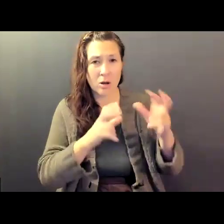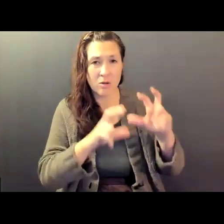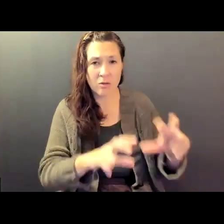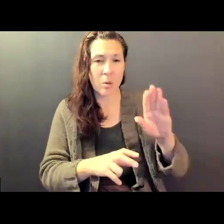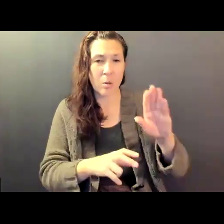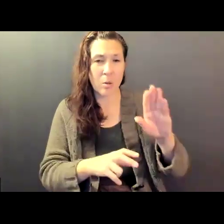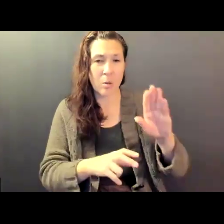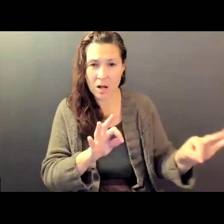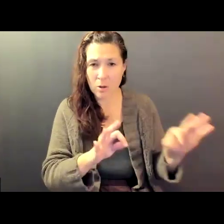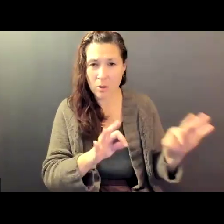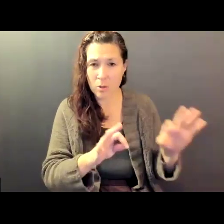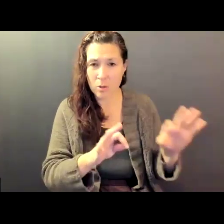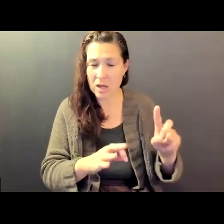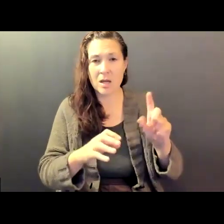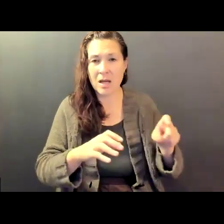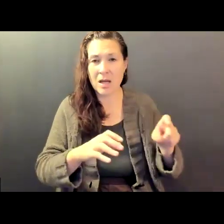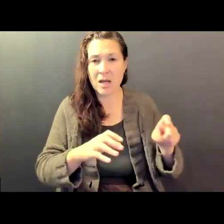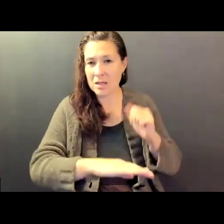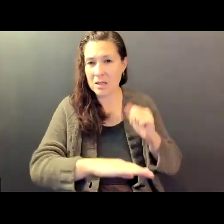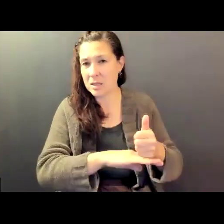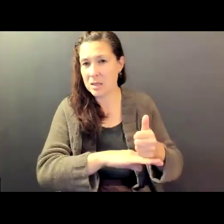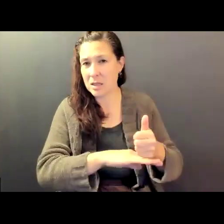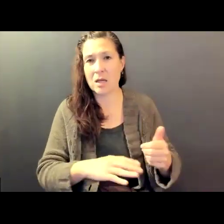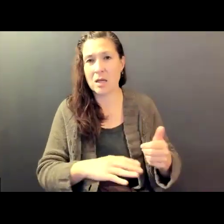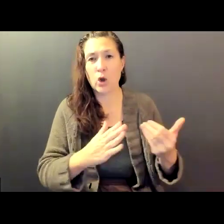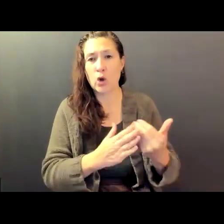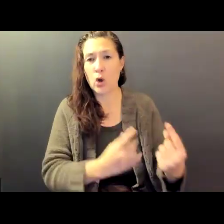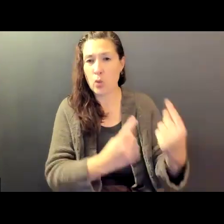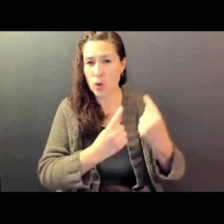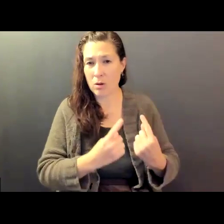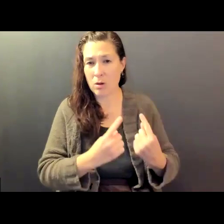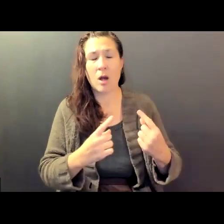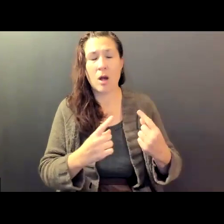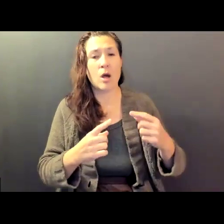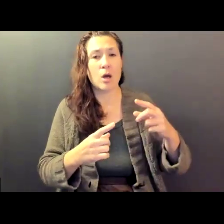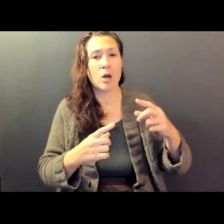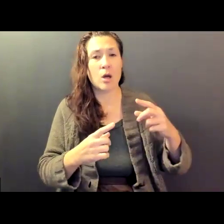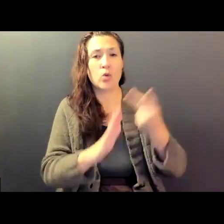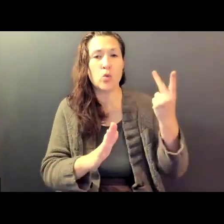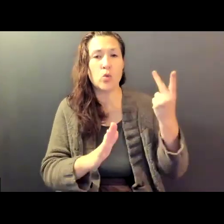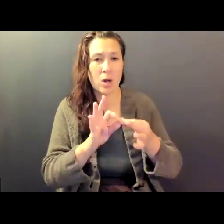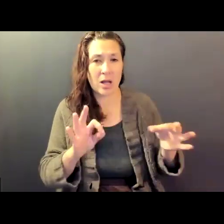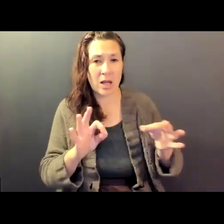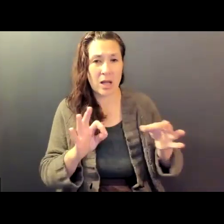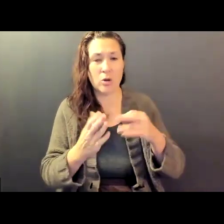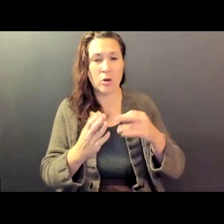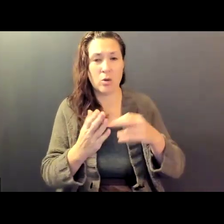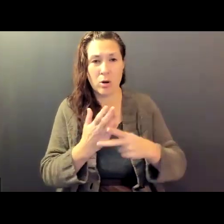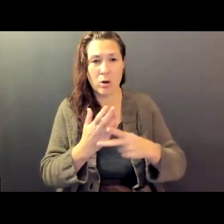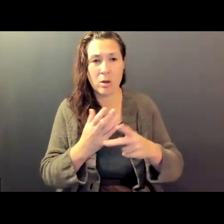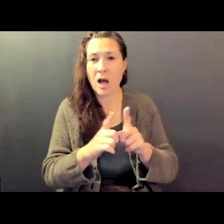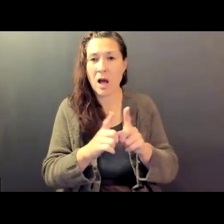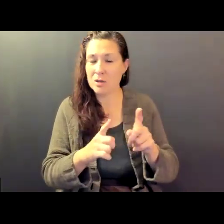the establishment of newcomer dual language programs and full adjustment for any ESL services that are